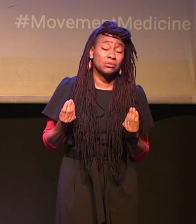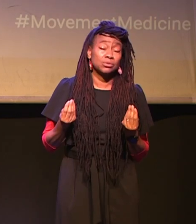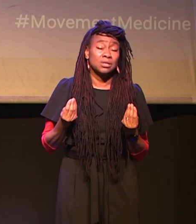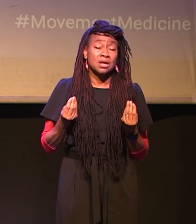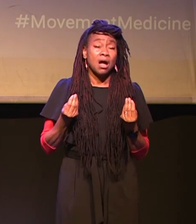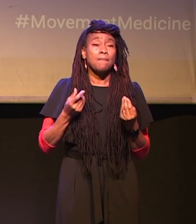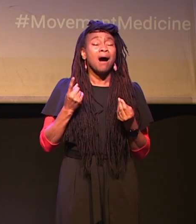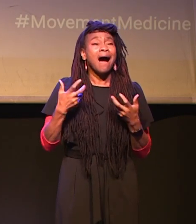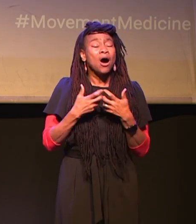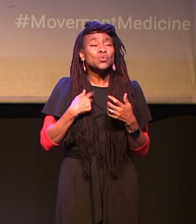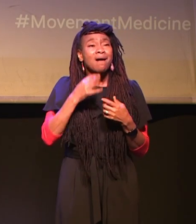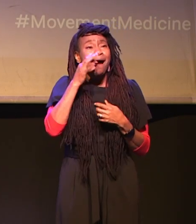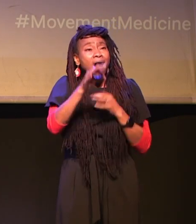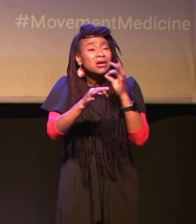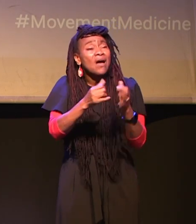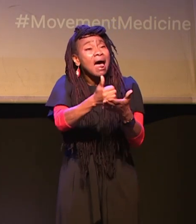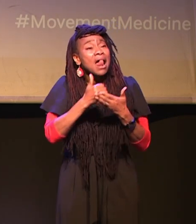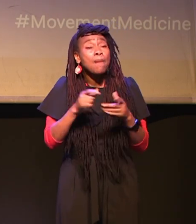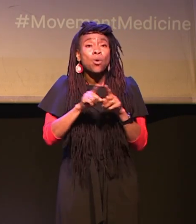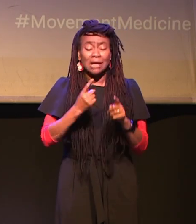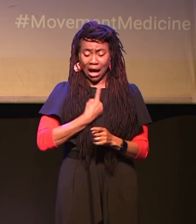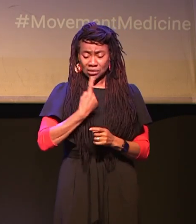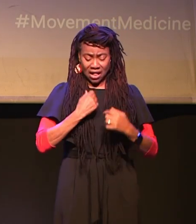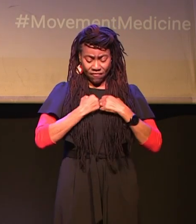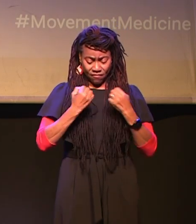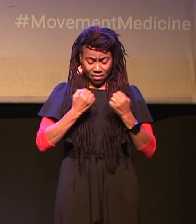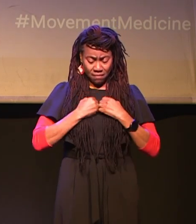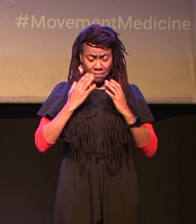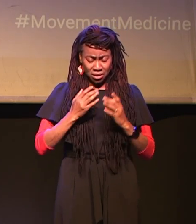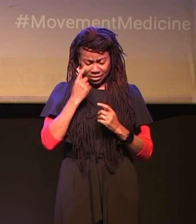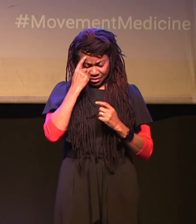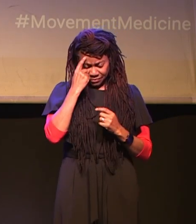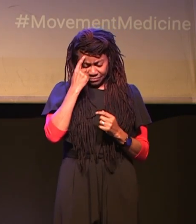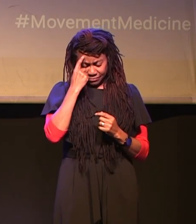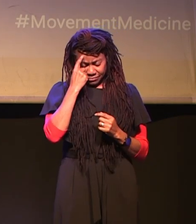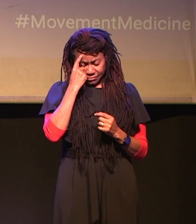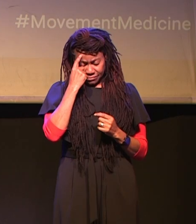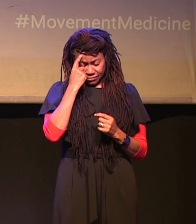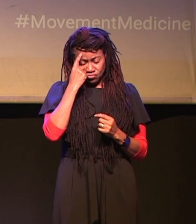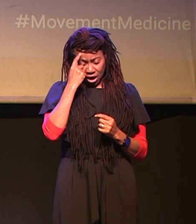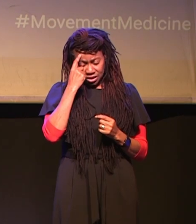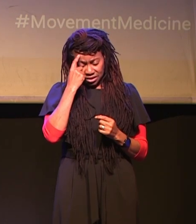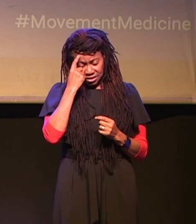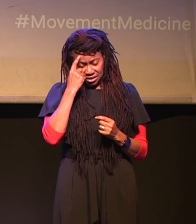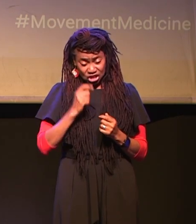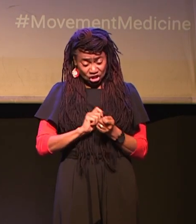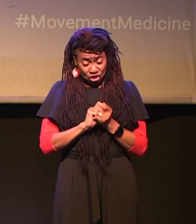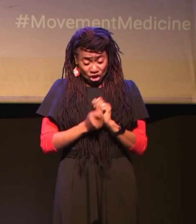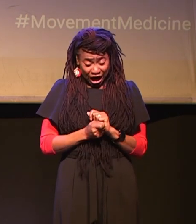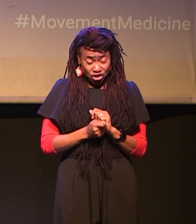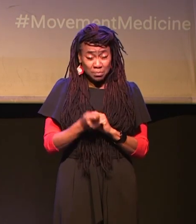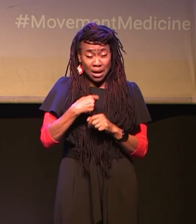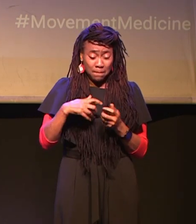but also have a discernment about how we attend to the funk or the arc of transformation, all the things